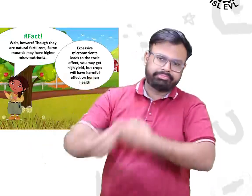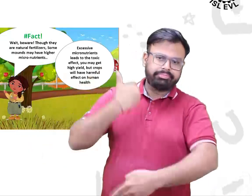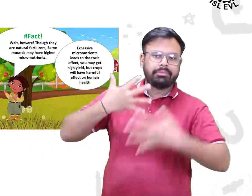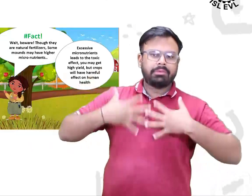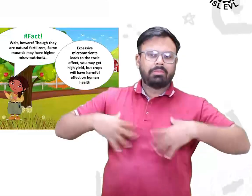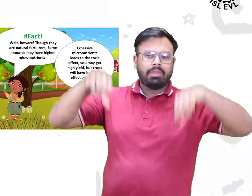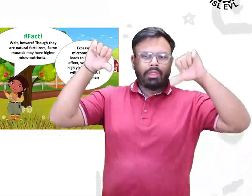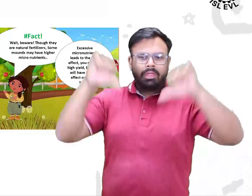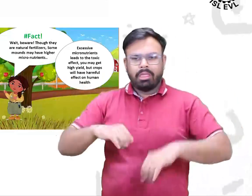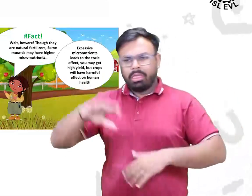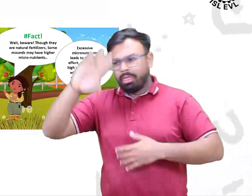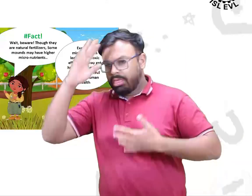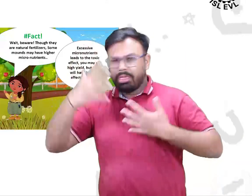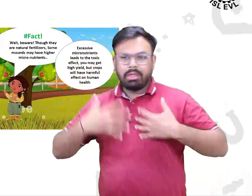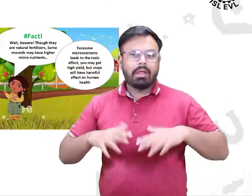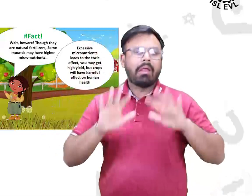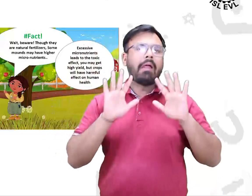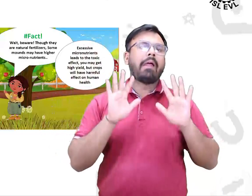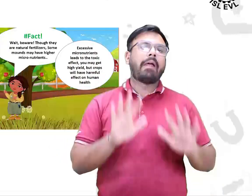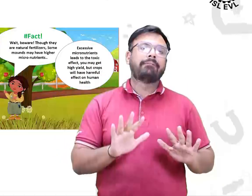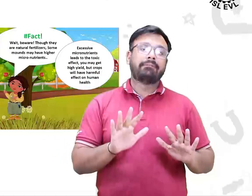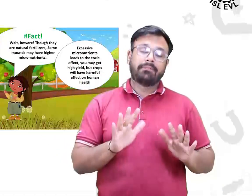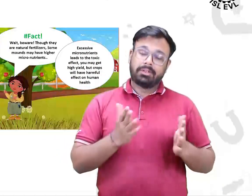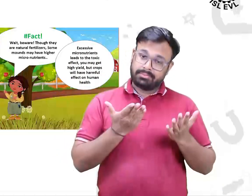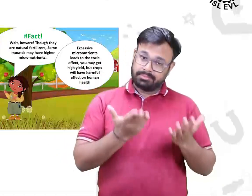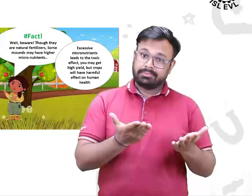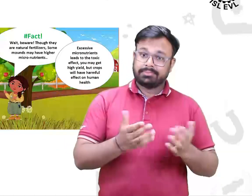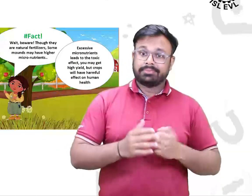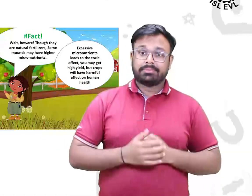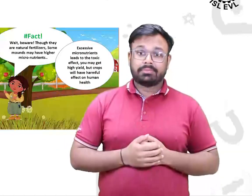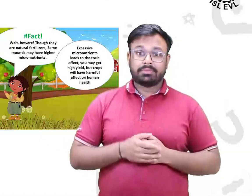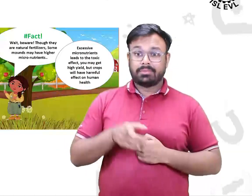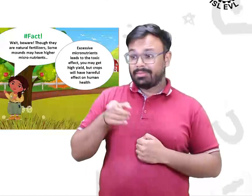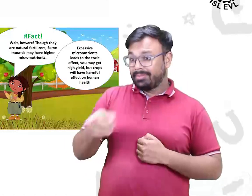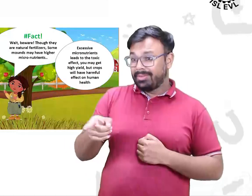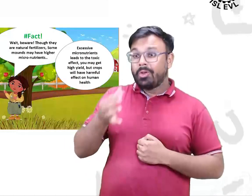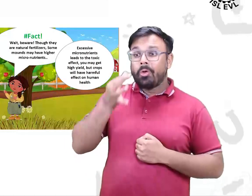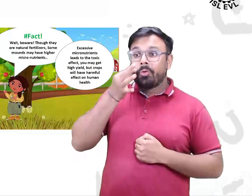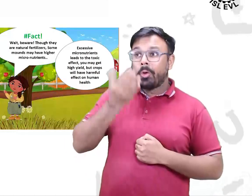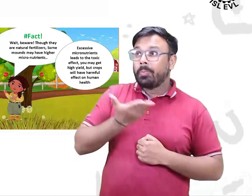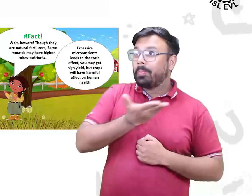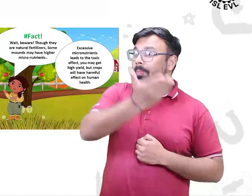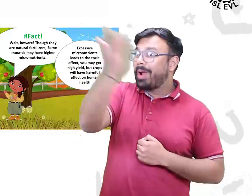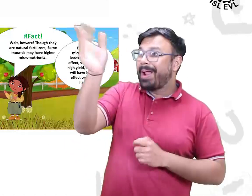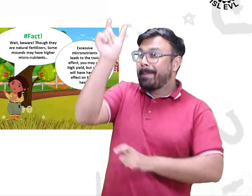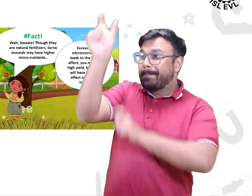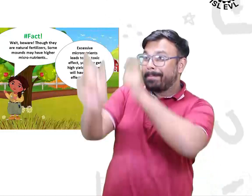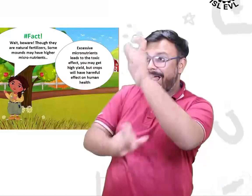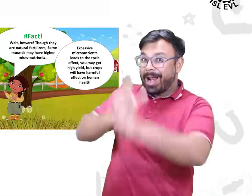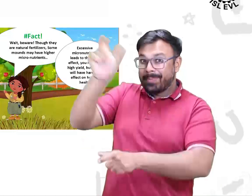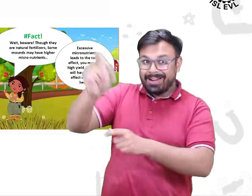crops will have harmful effect on human health.